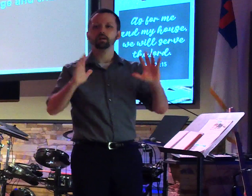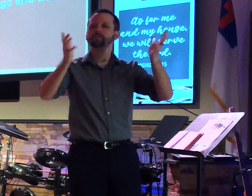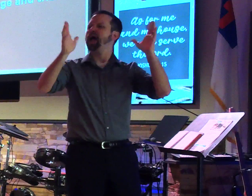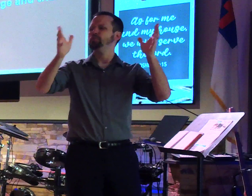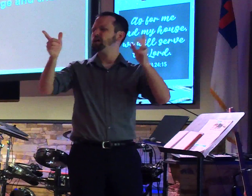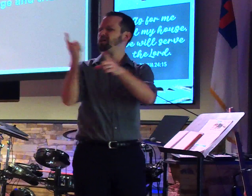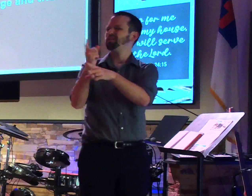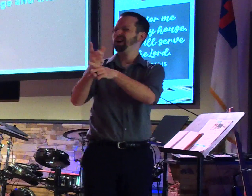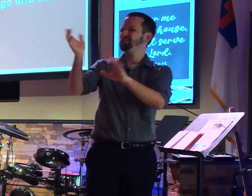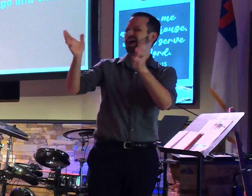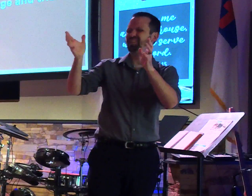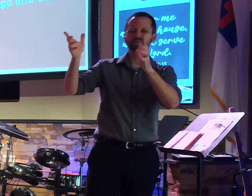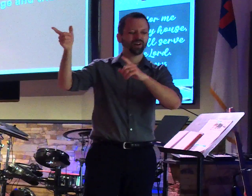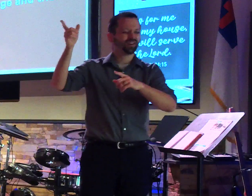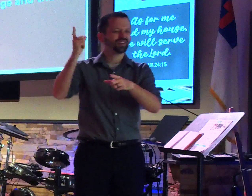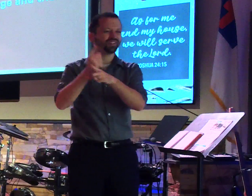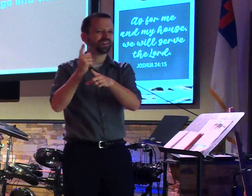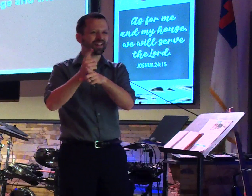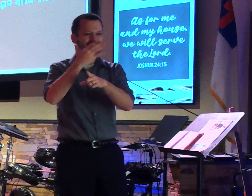basketball.